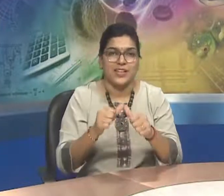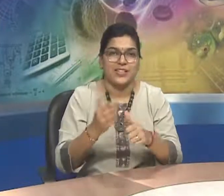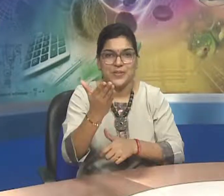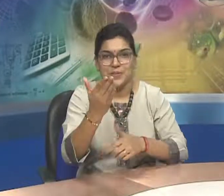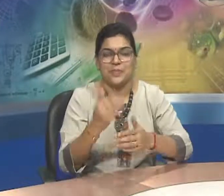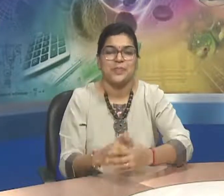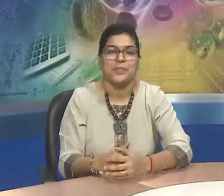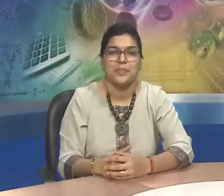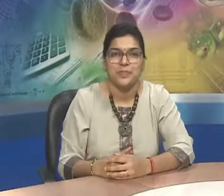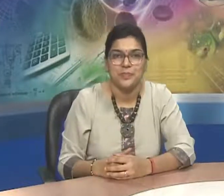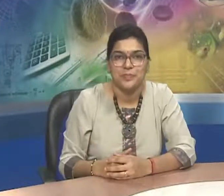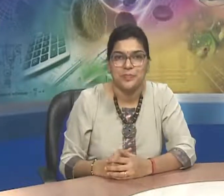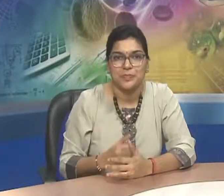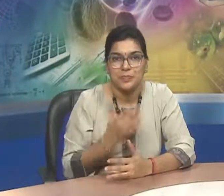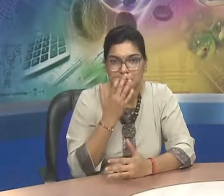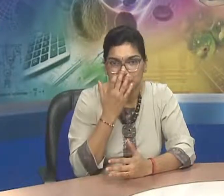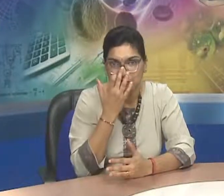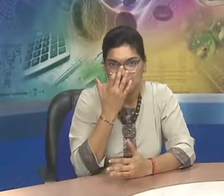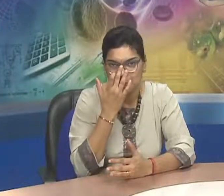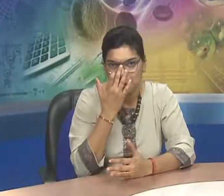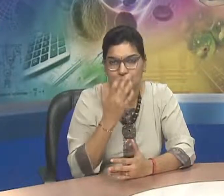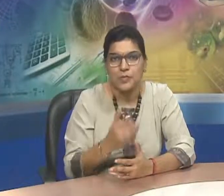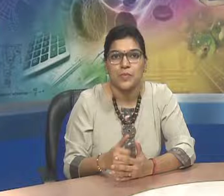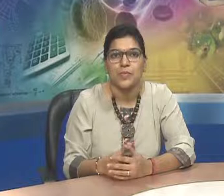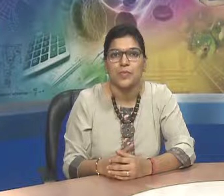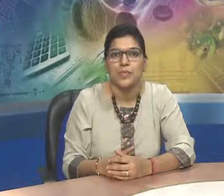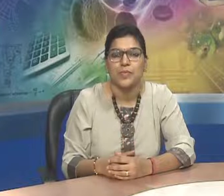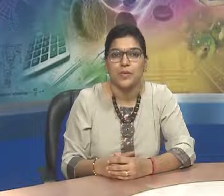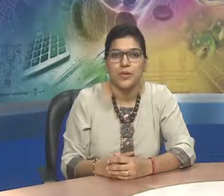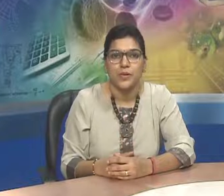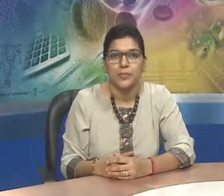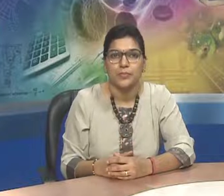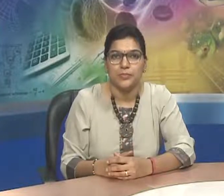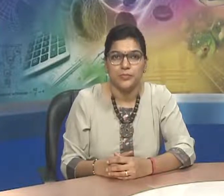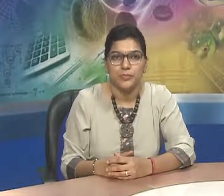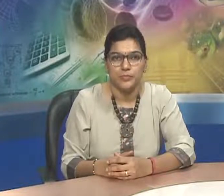is majority. You have to choose the right option.